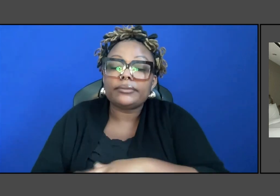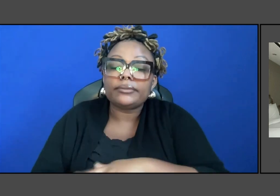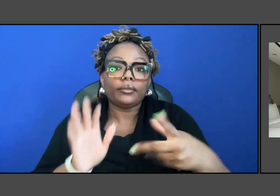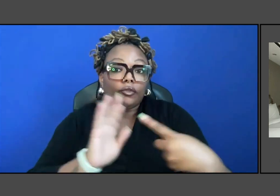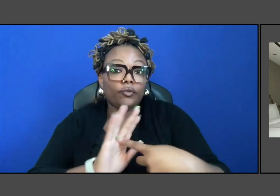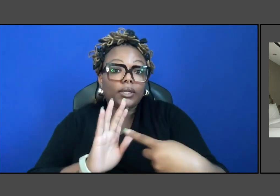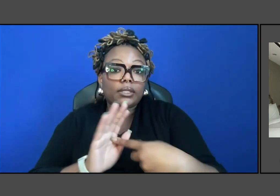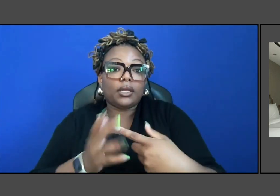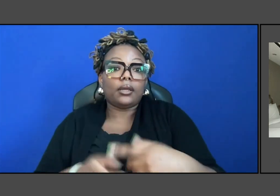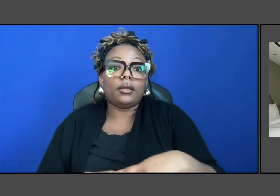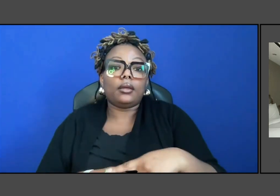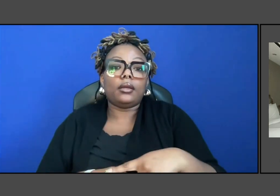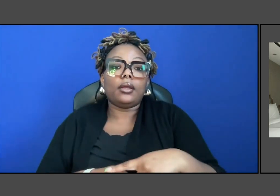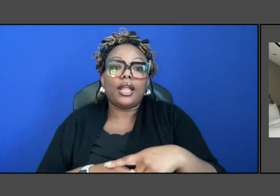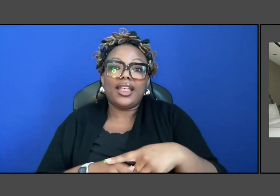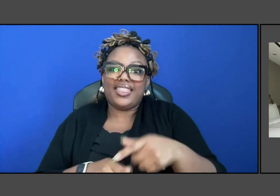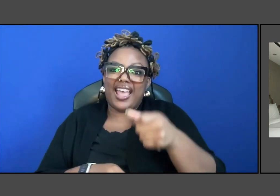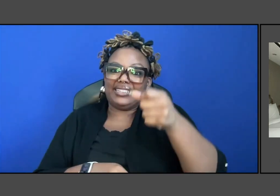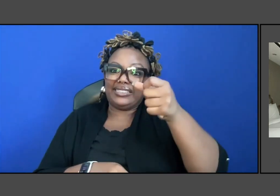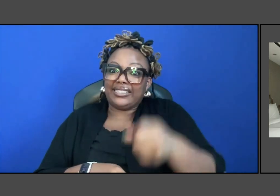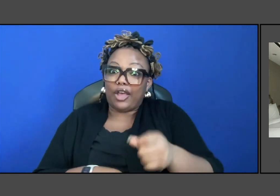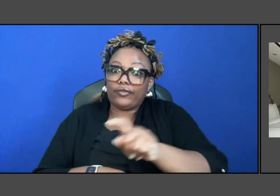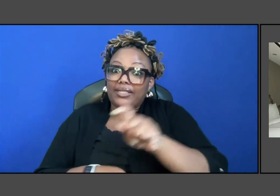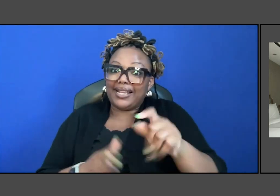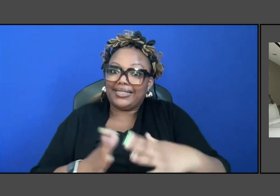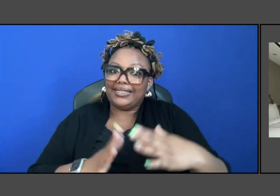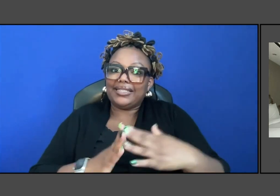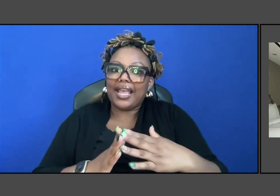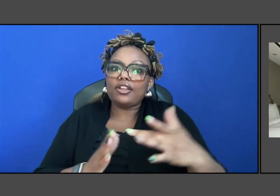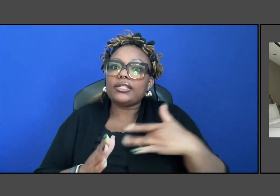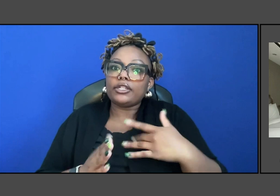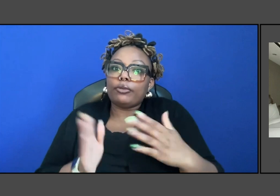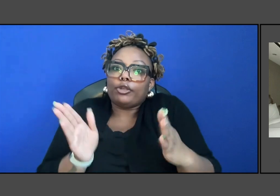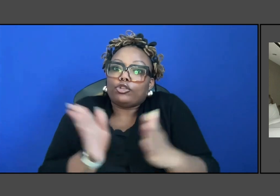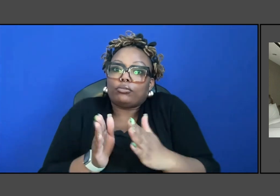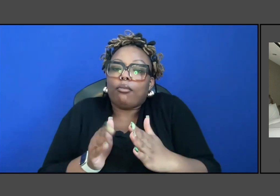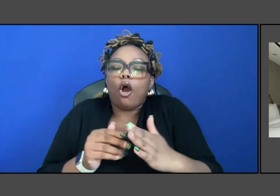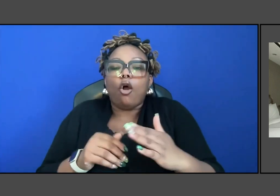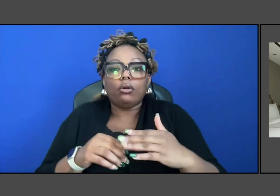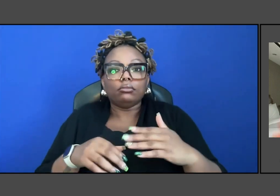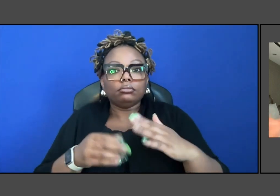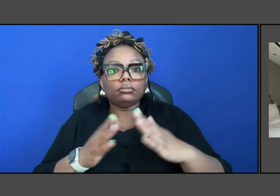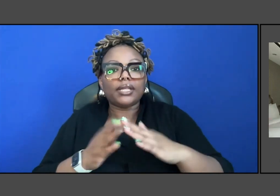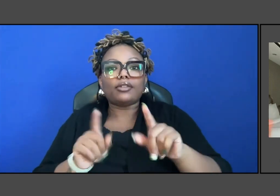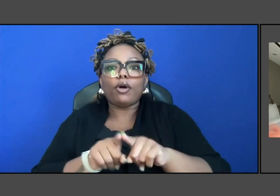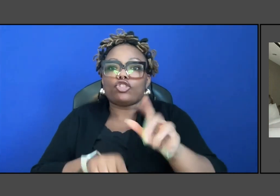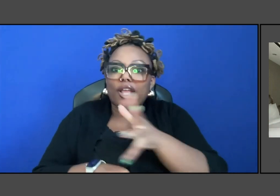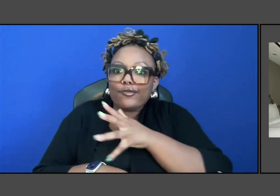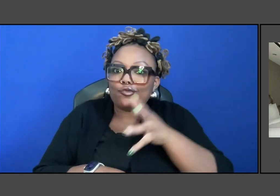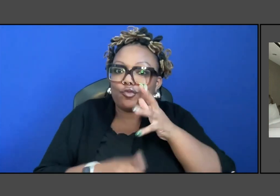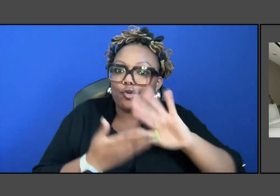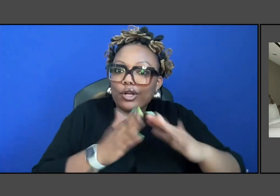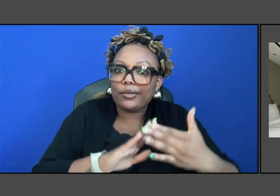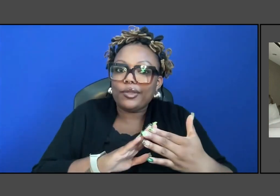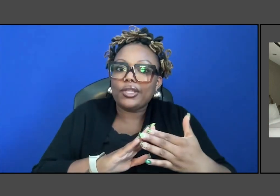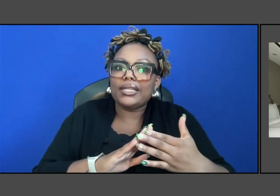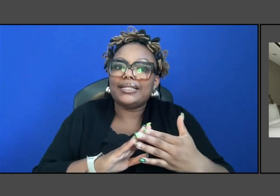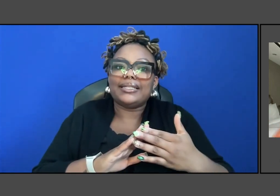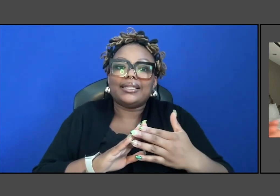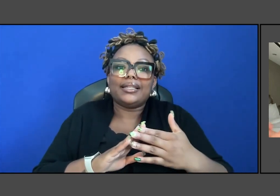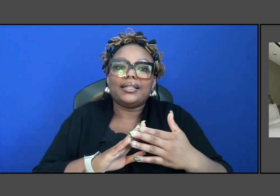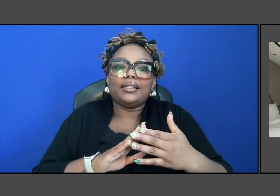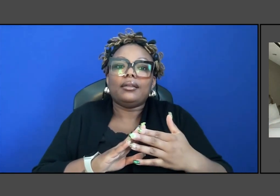Those are relatively, small town and even rural communities there that otherwise match sort of